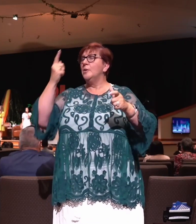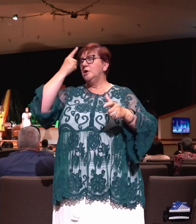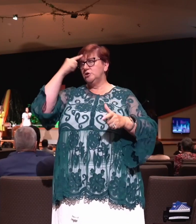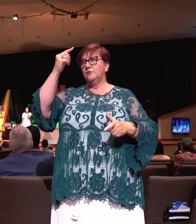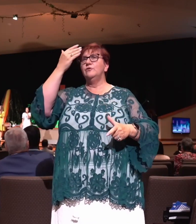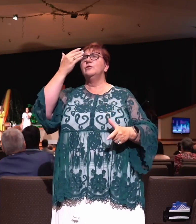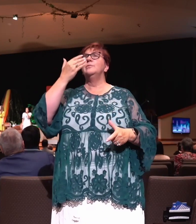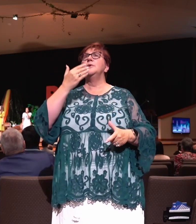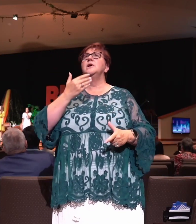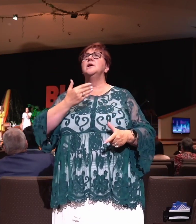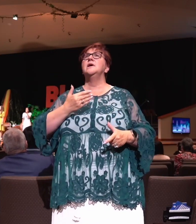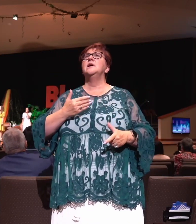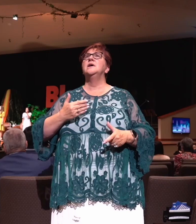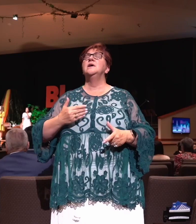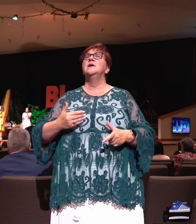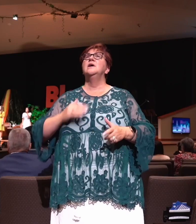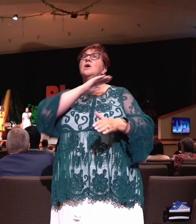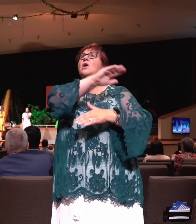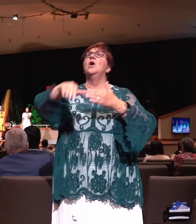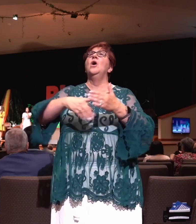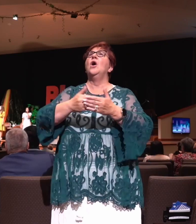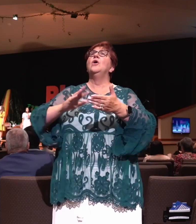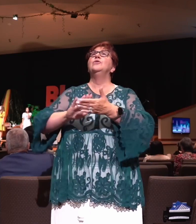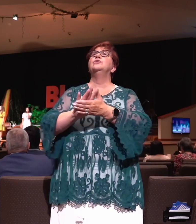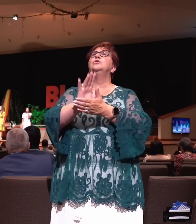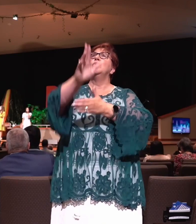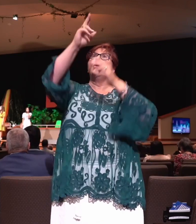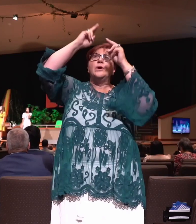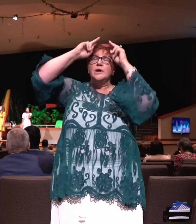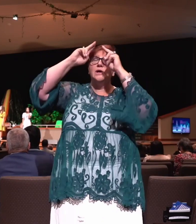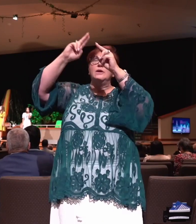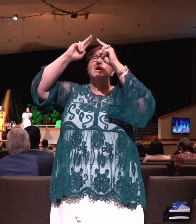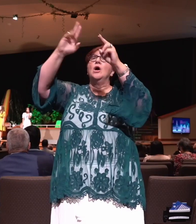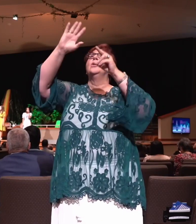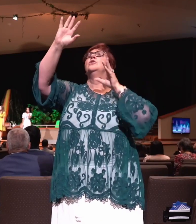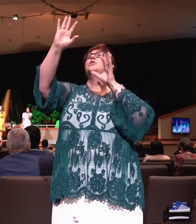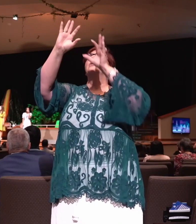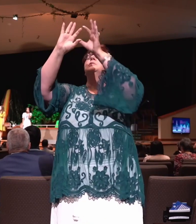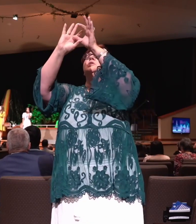done. All the glory and the honor to the